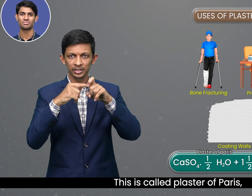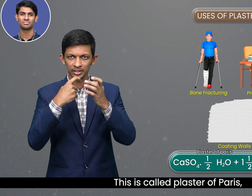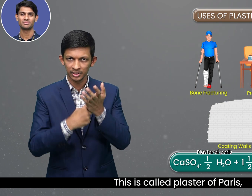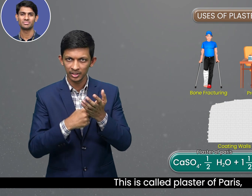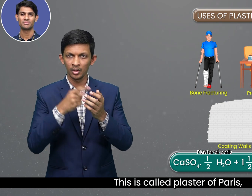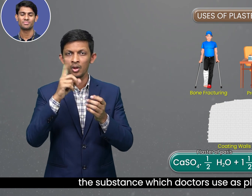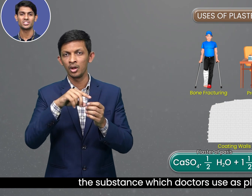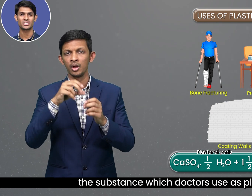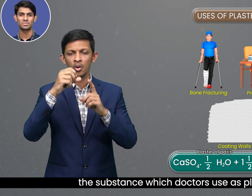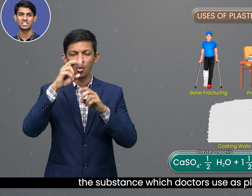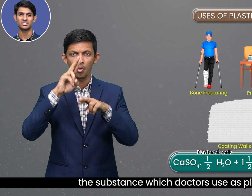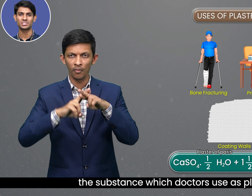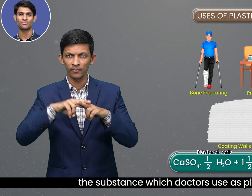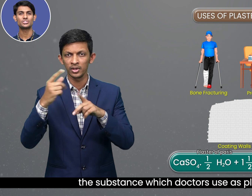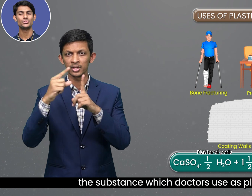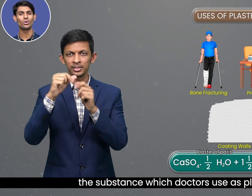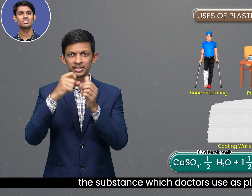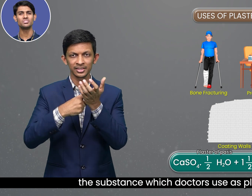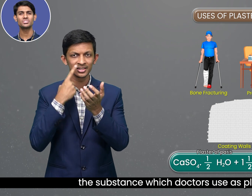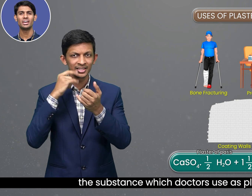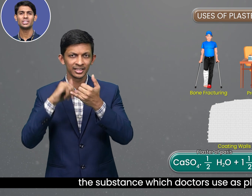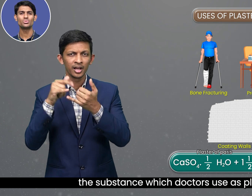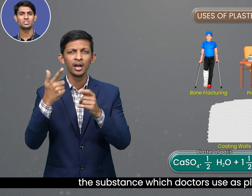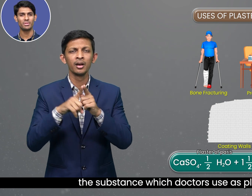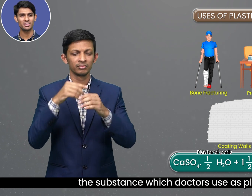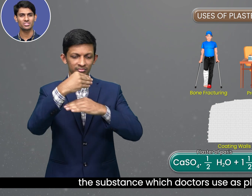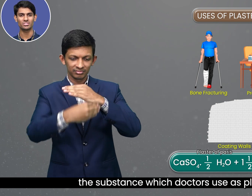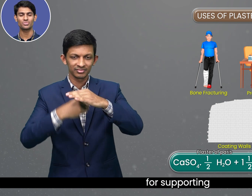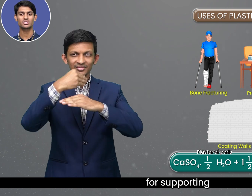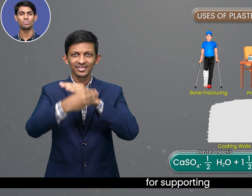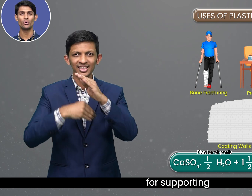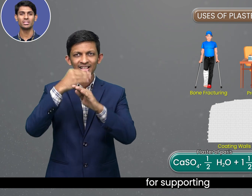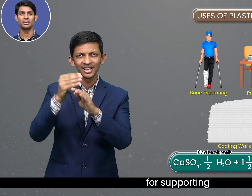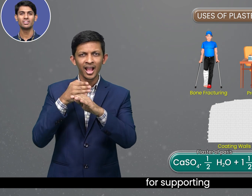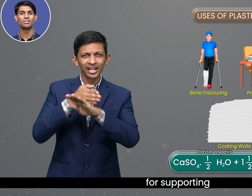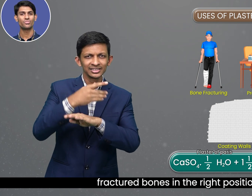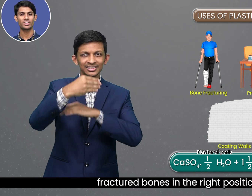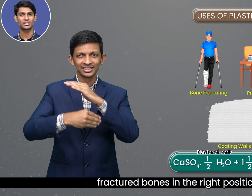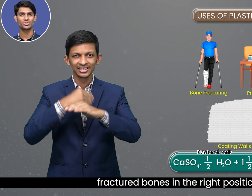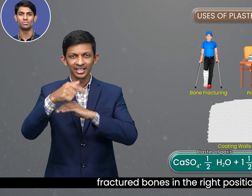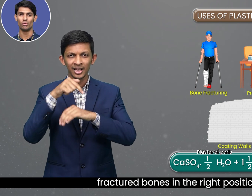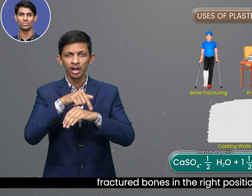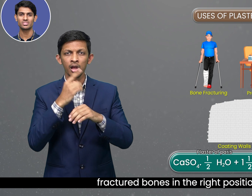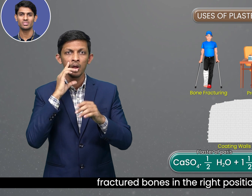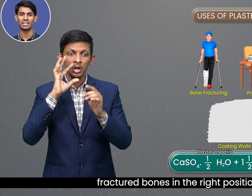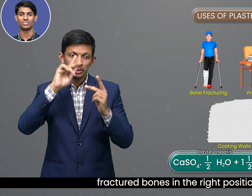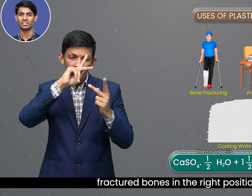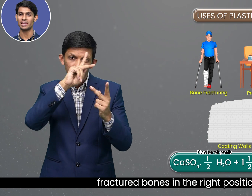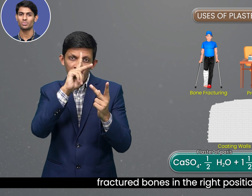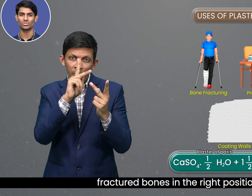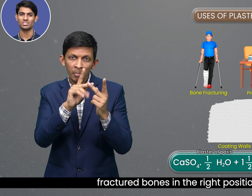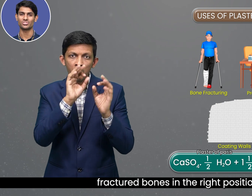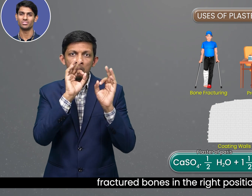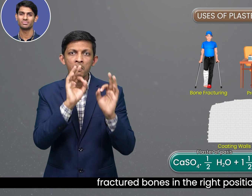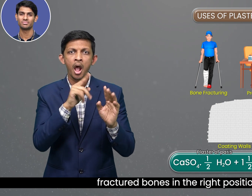Paris, the substance which doctors use as plaster for supporting fractured bones in the